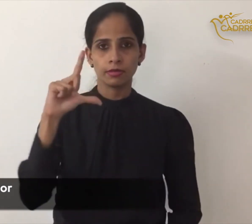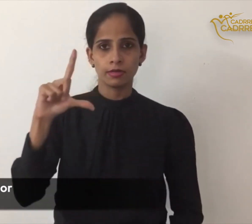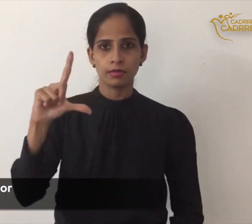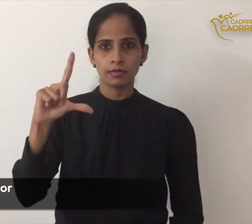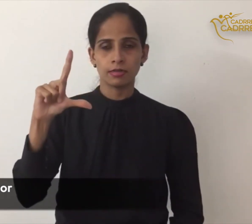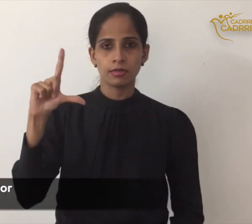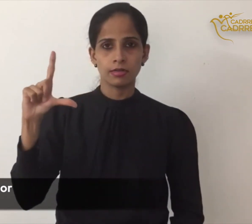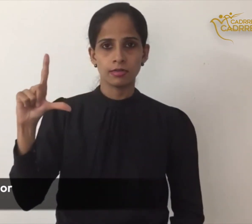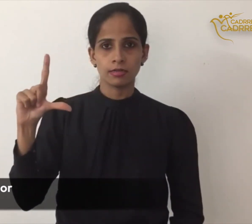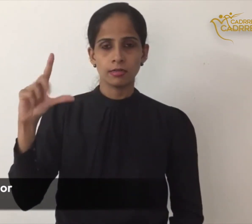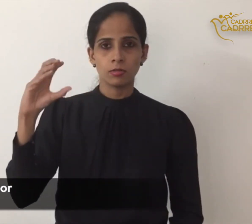Ulloor.